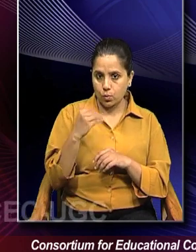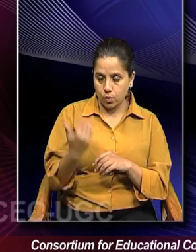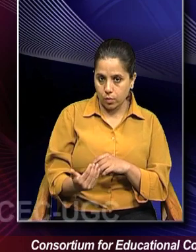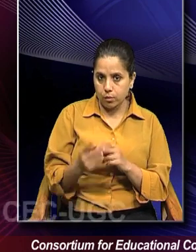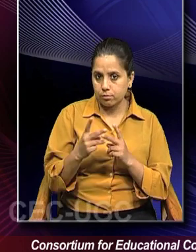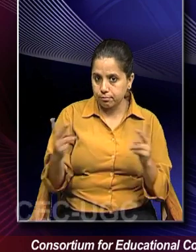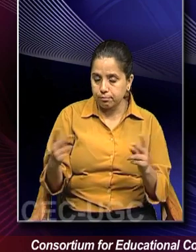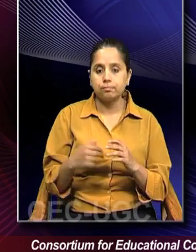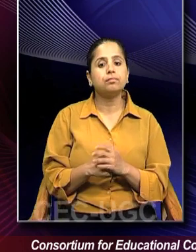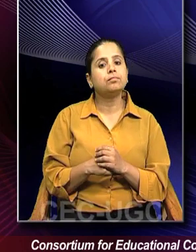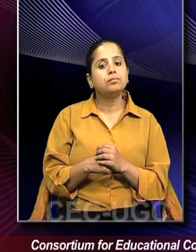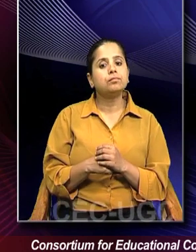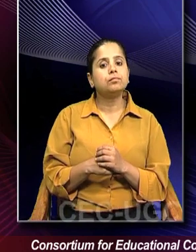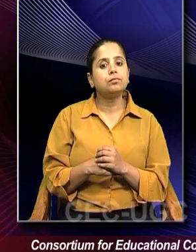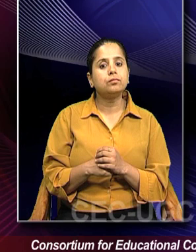non-governmental organizations,